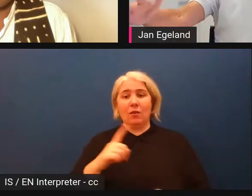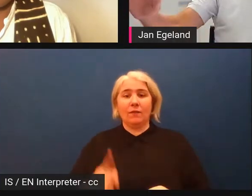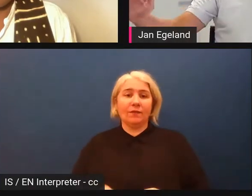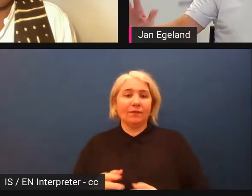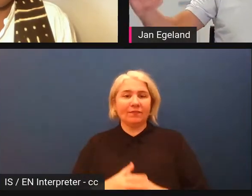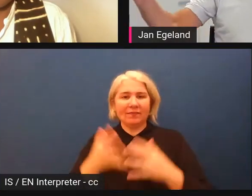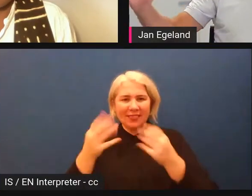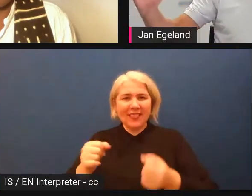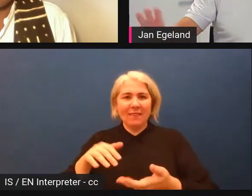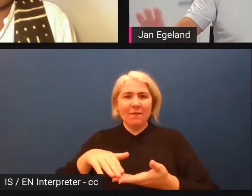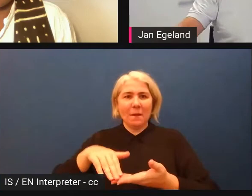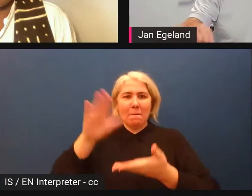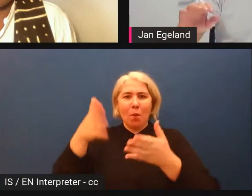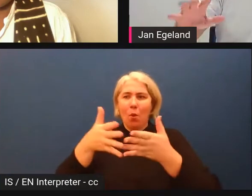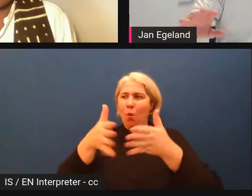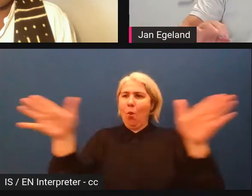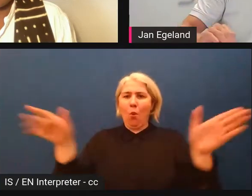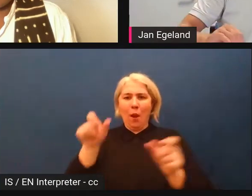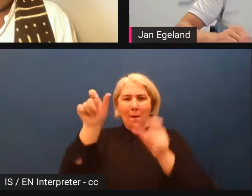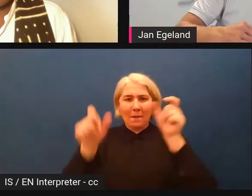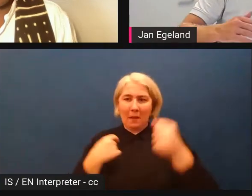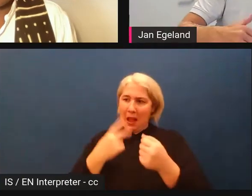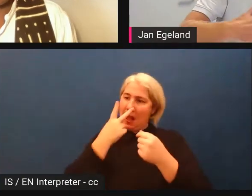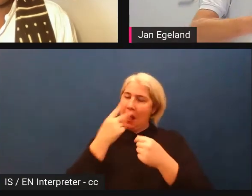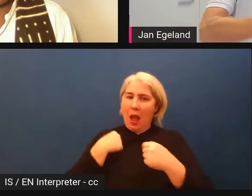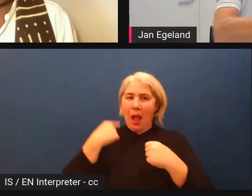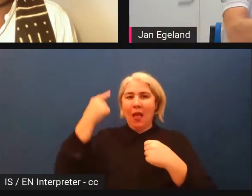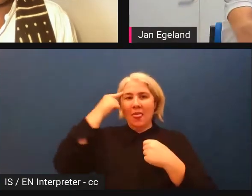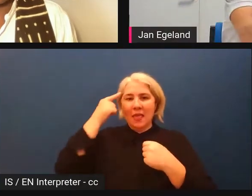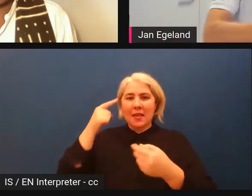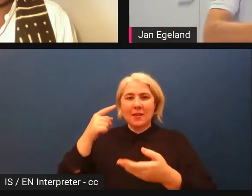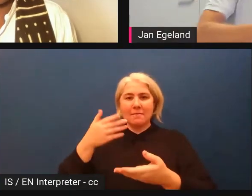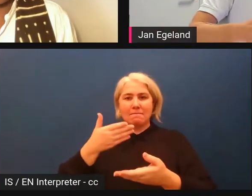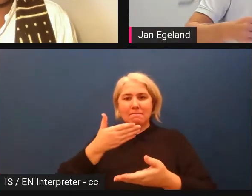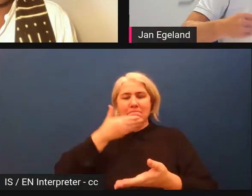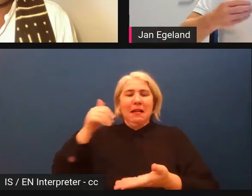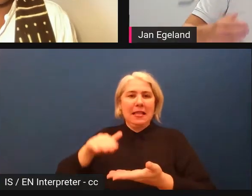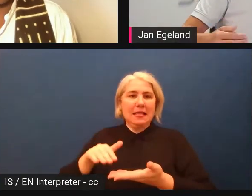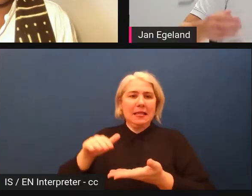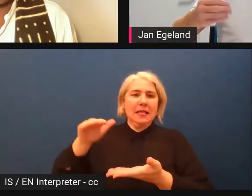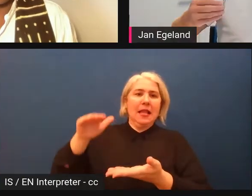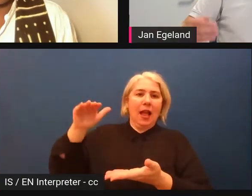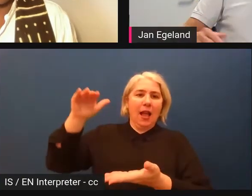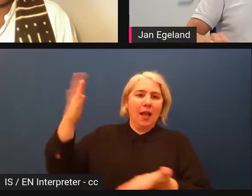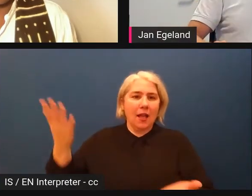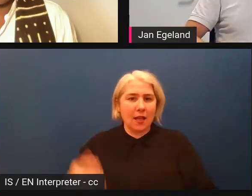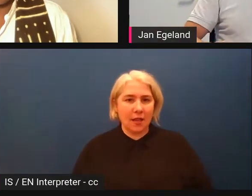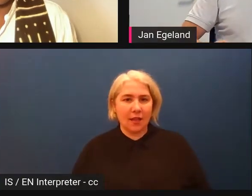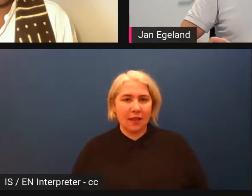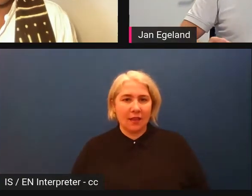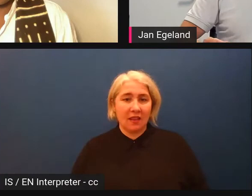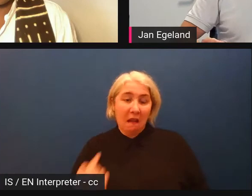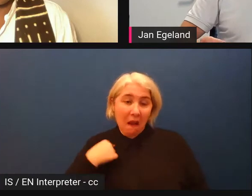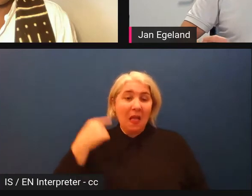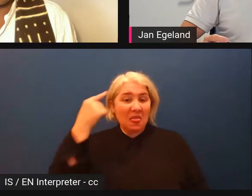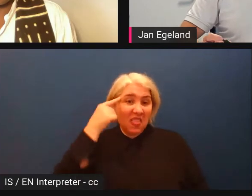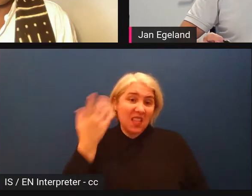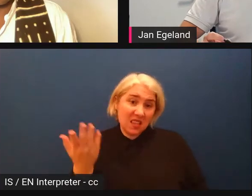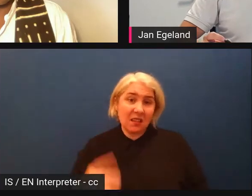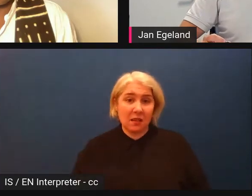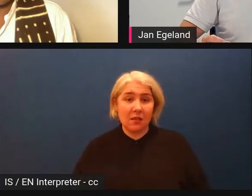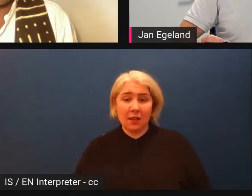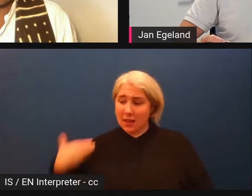so called. It's a loaded term, and among people is better. And I think